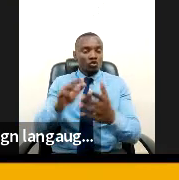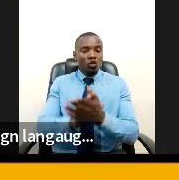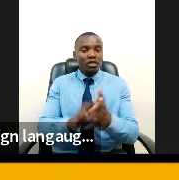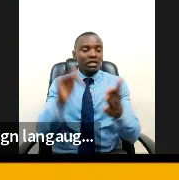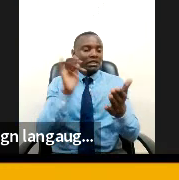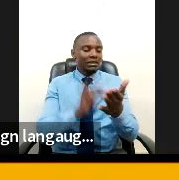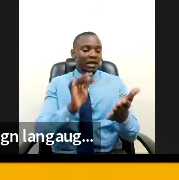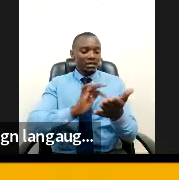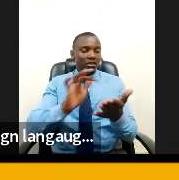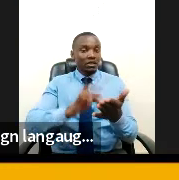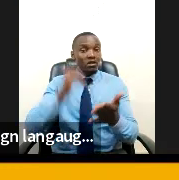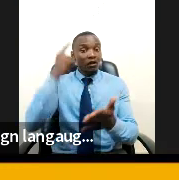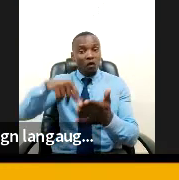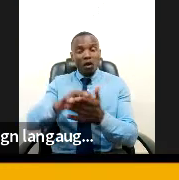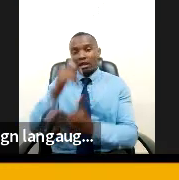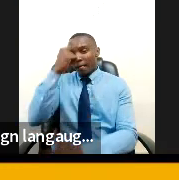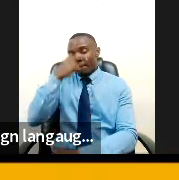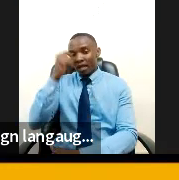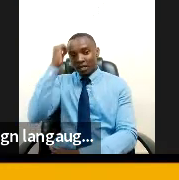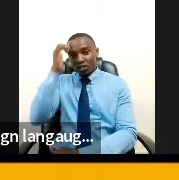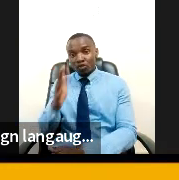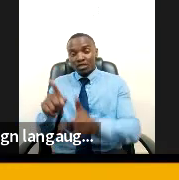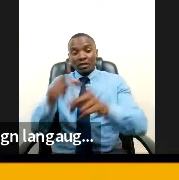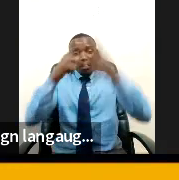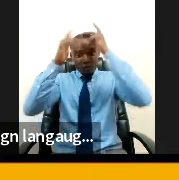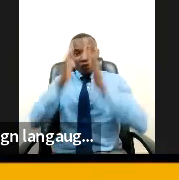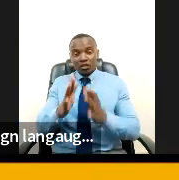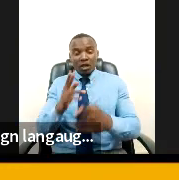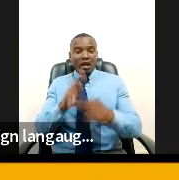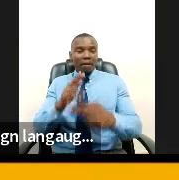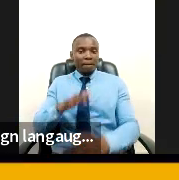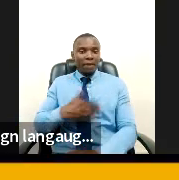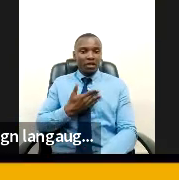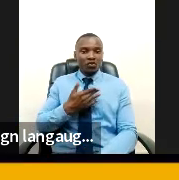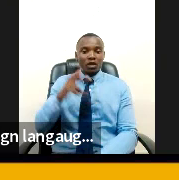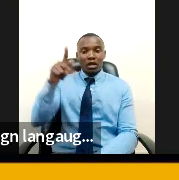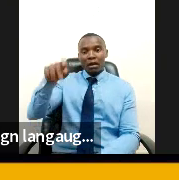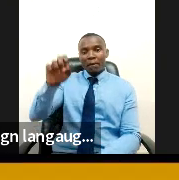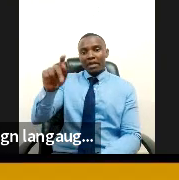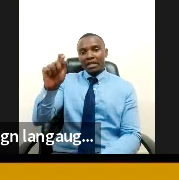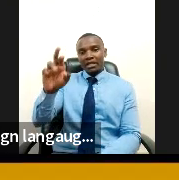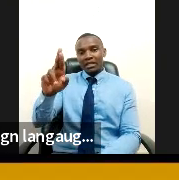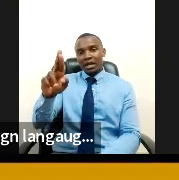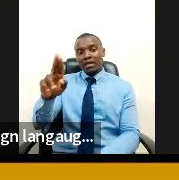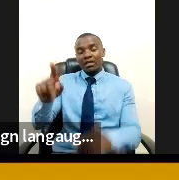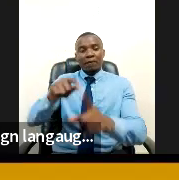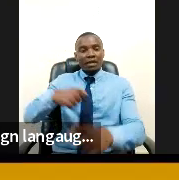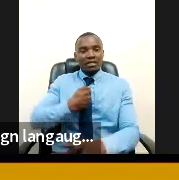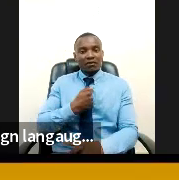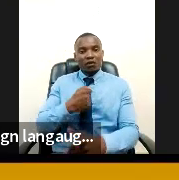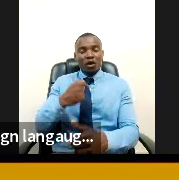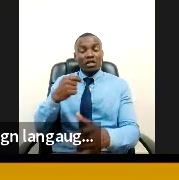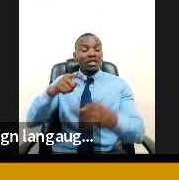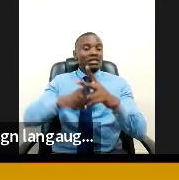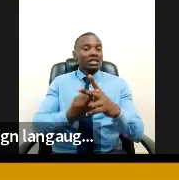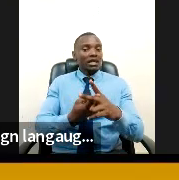and visually impaired students and professionals. My name is Tito Masinde, founder of BrailleBoard. I am revolutionizing the way